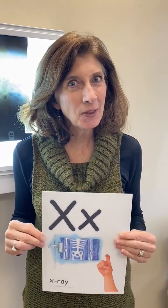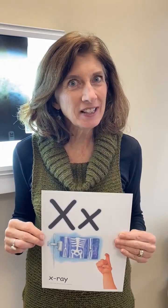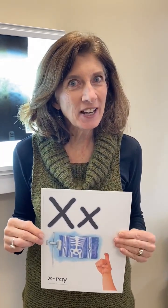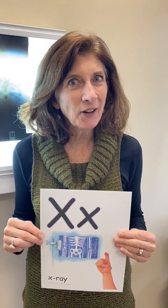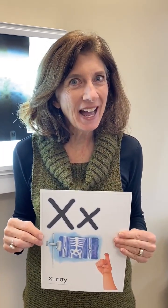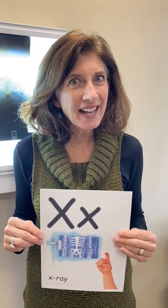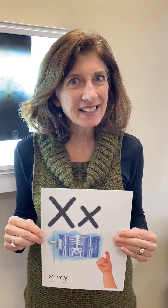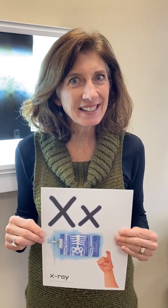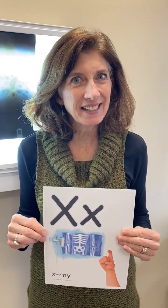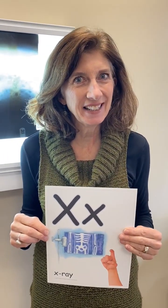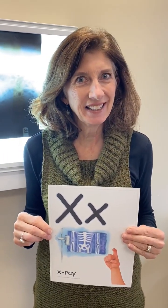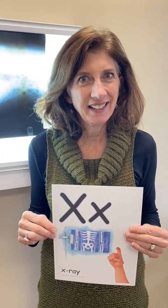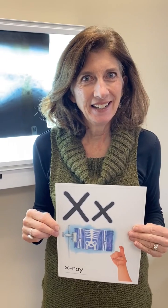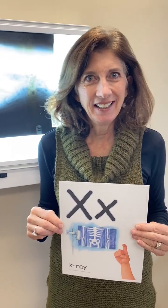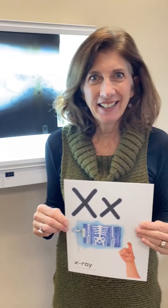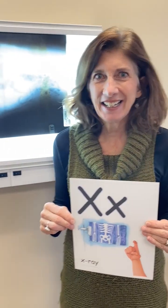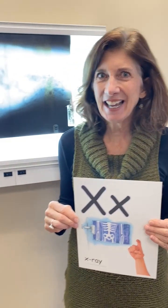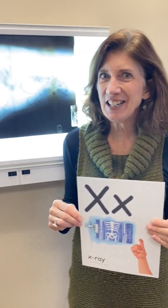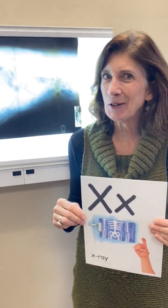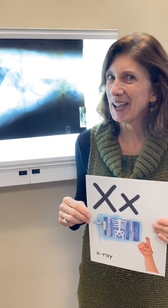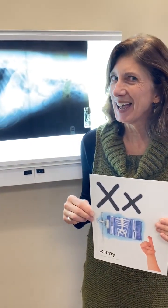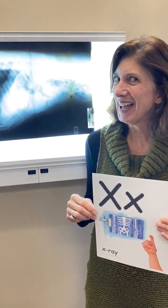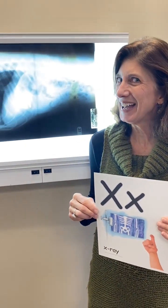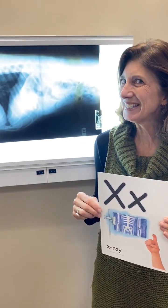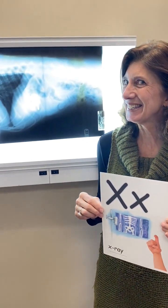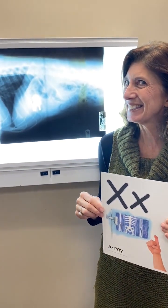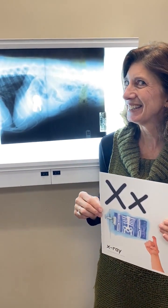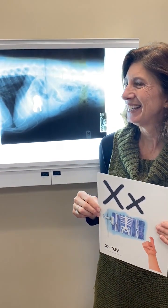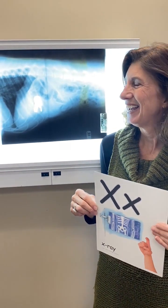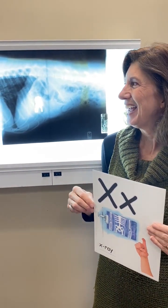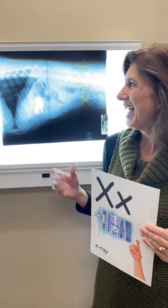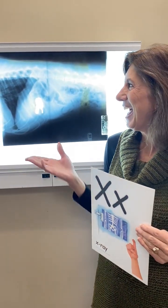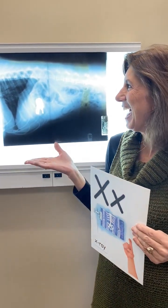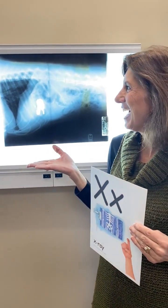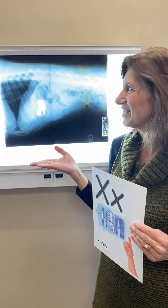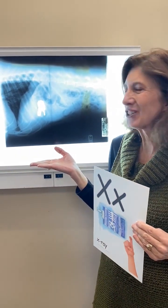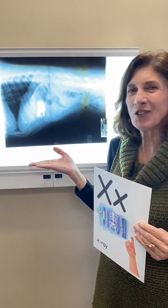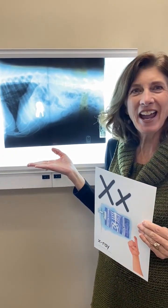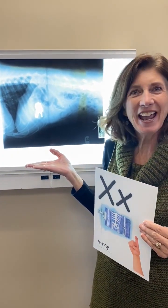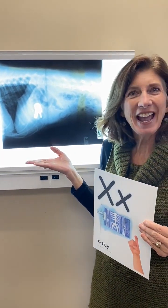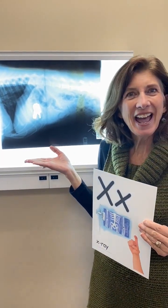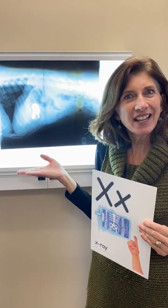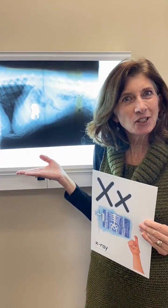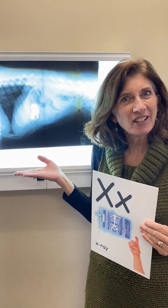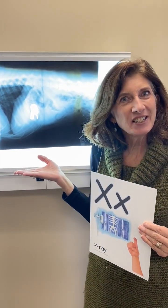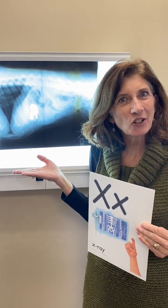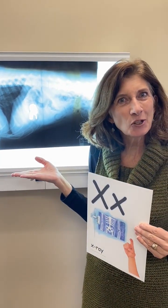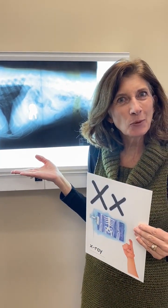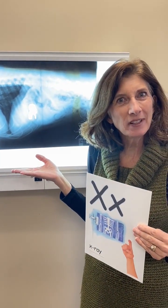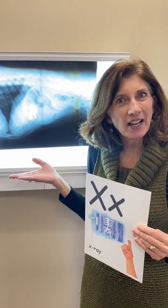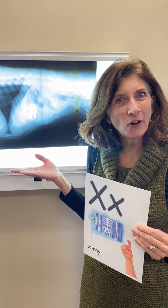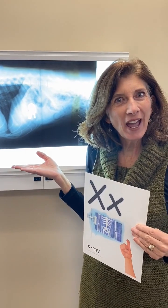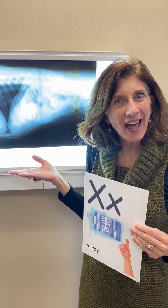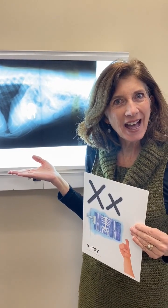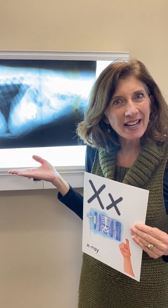the letter X? Can you guess? X-ray. X-ray starts with the letter